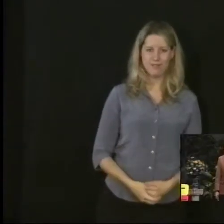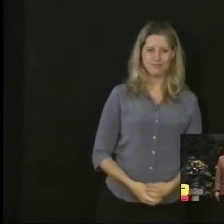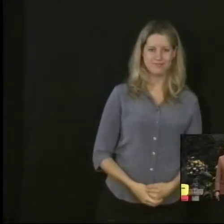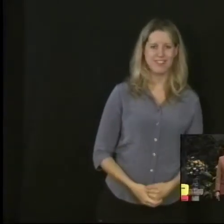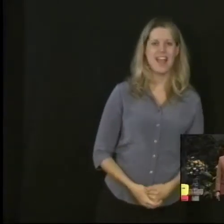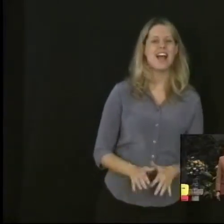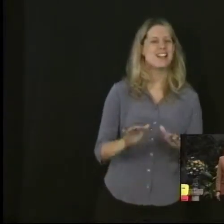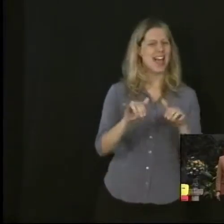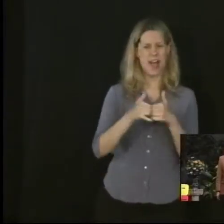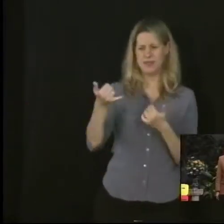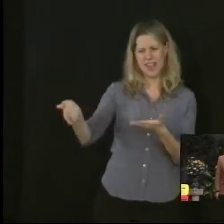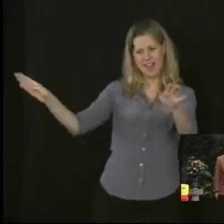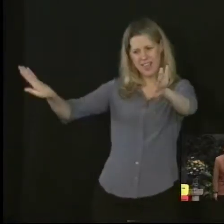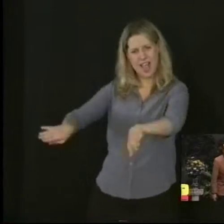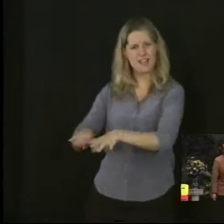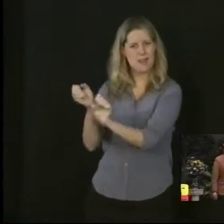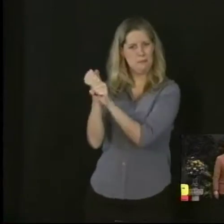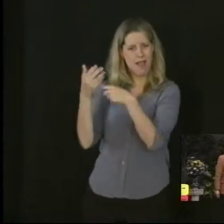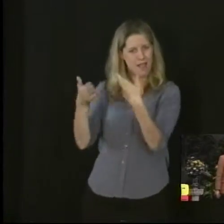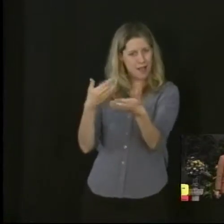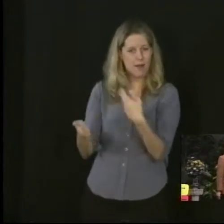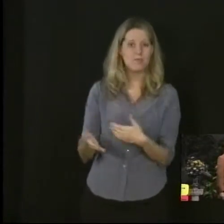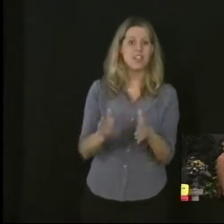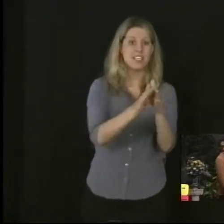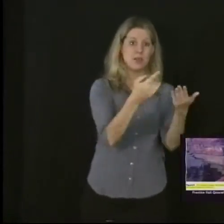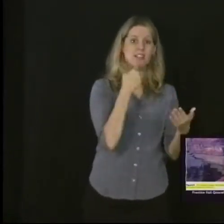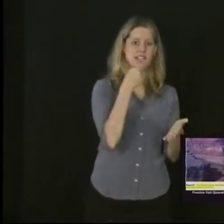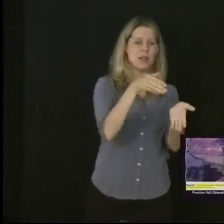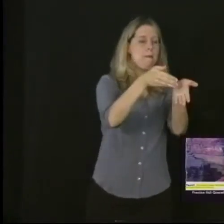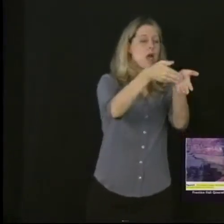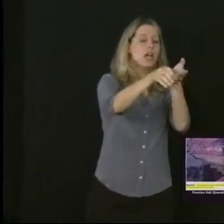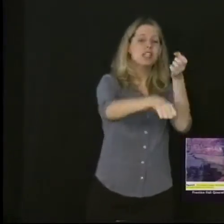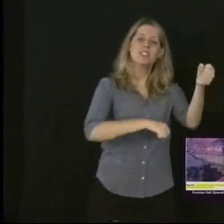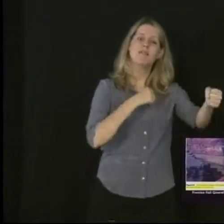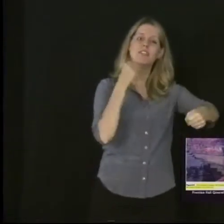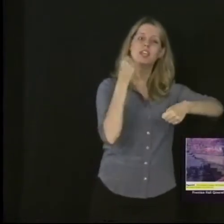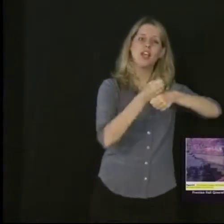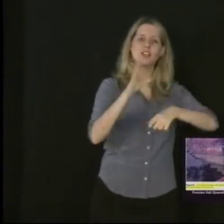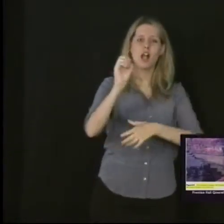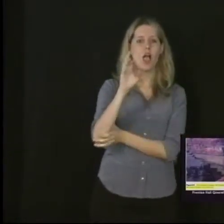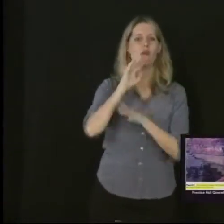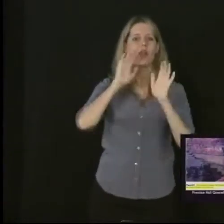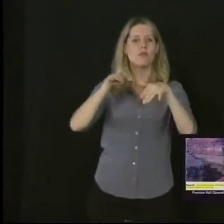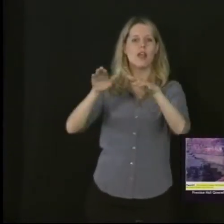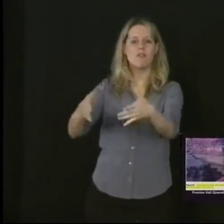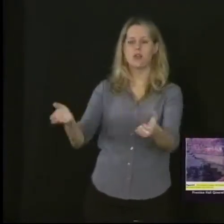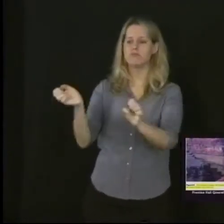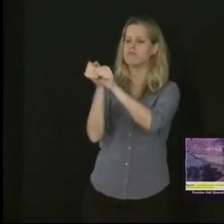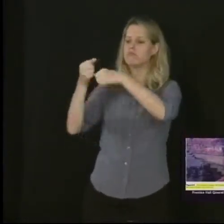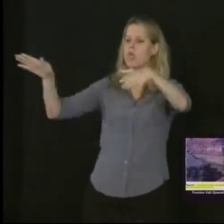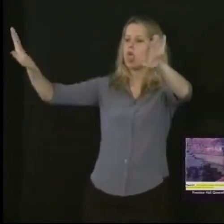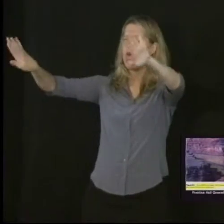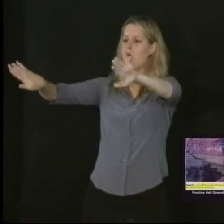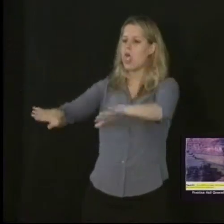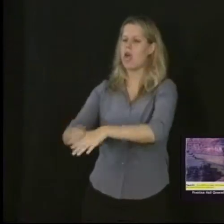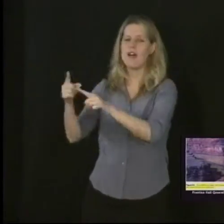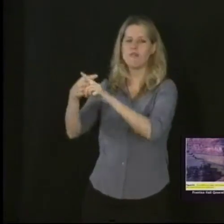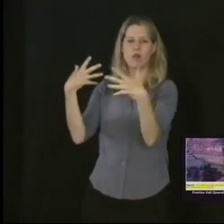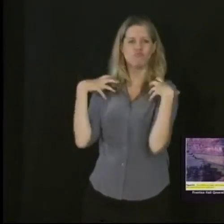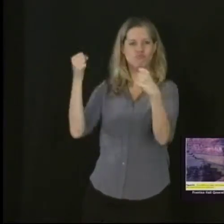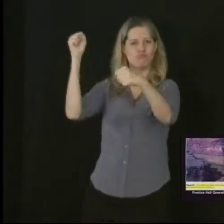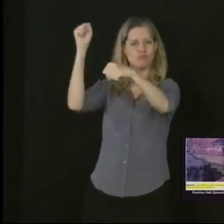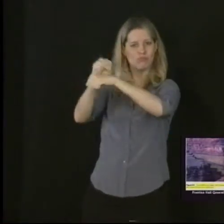Now, how was that canyon formed anyway? This textbook says over millions of years, the Colorado River has carved the Grand Canyon from solid rock.